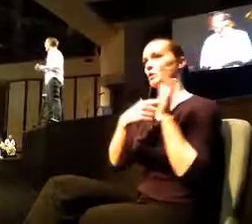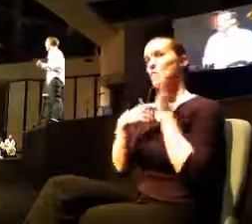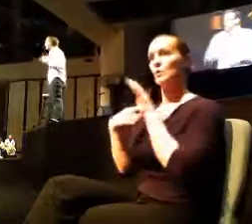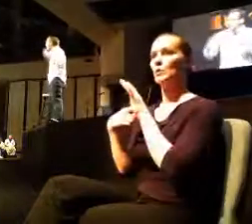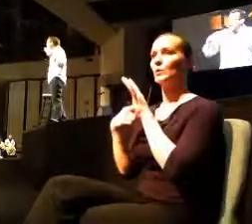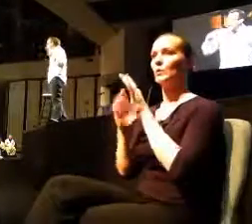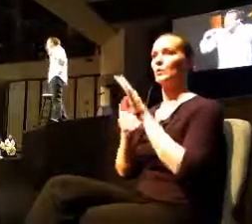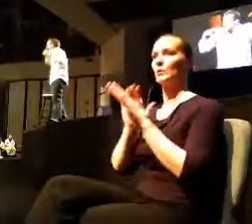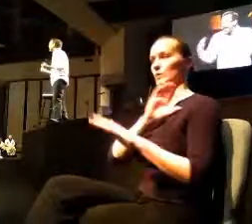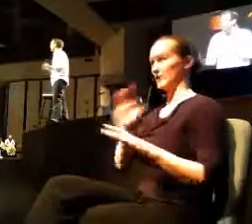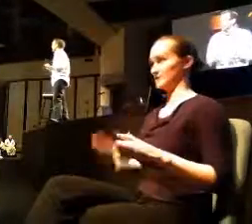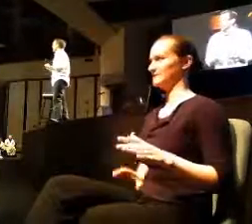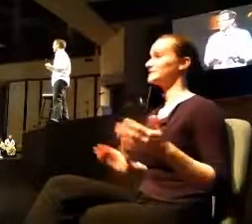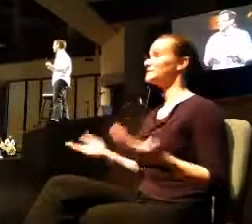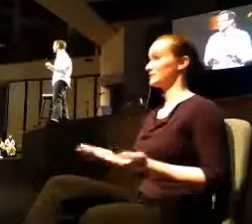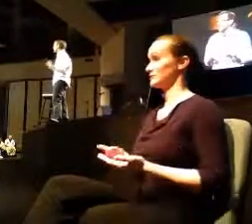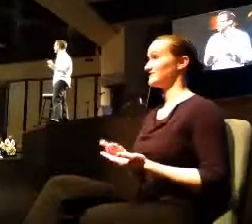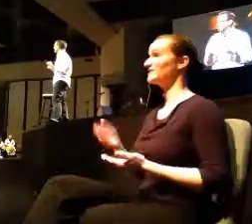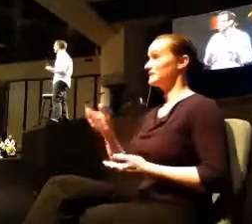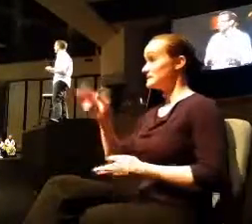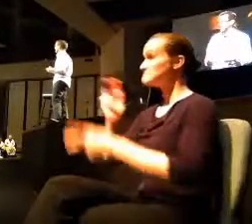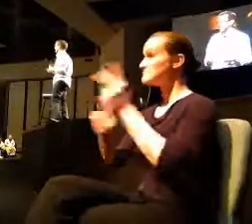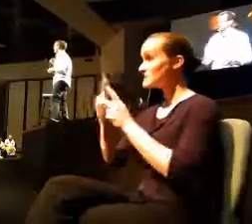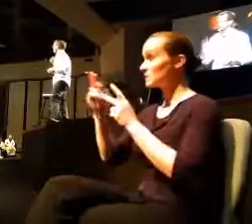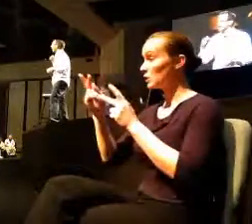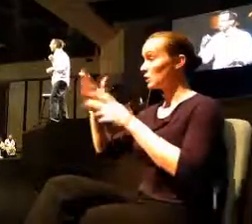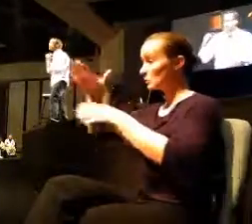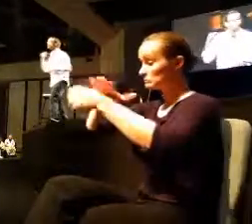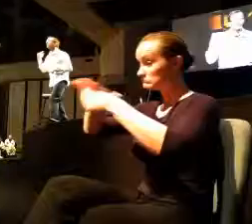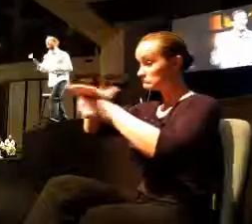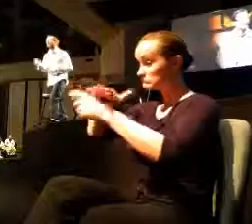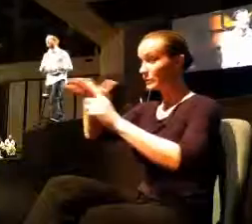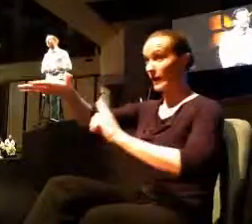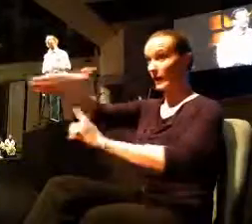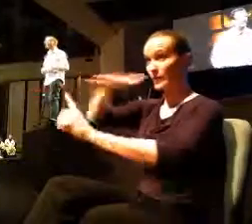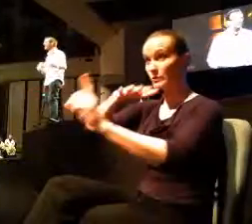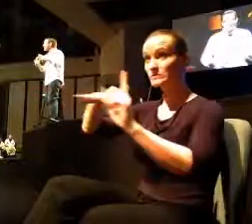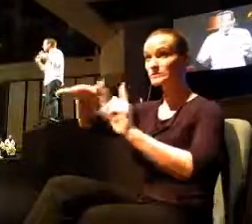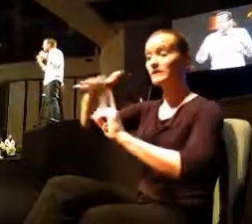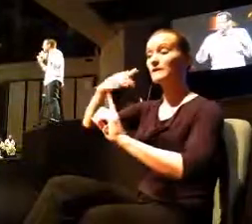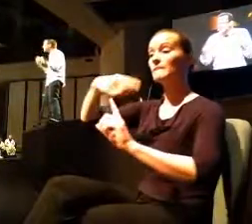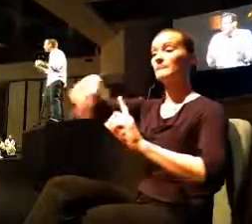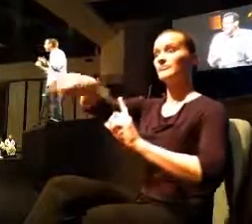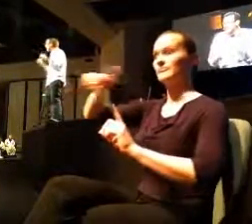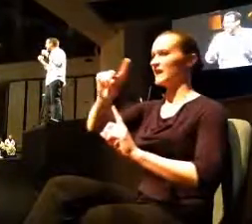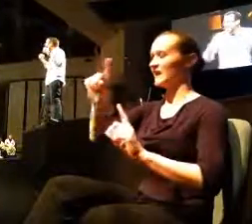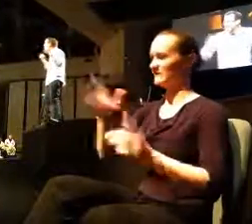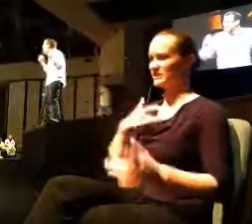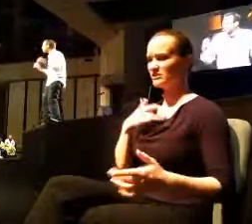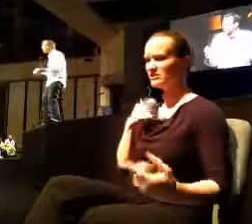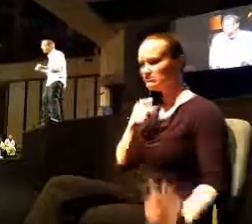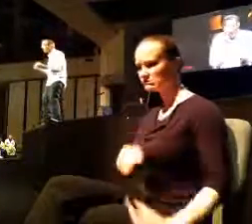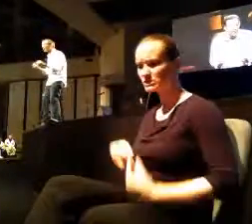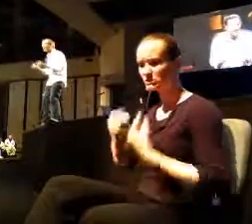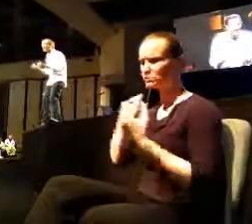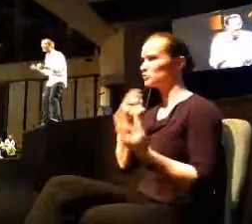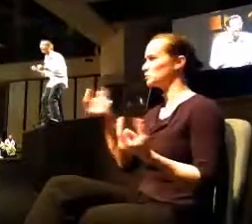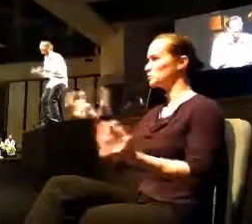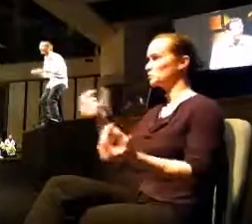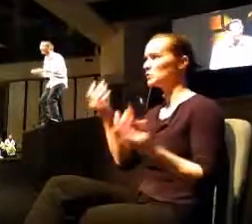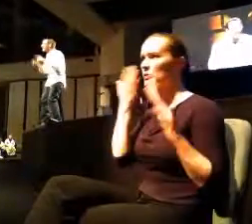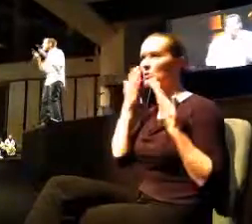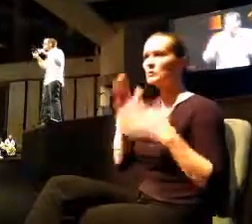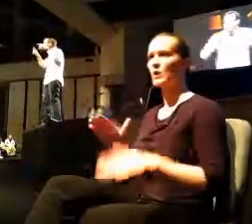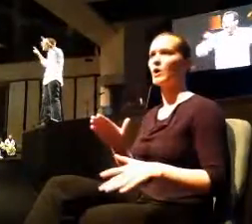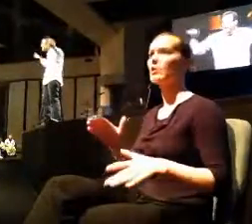people are battling this sense of emptiness, that no matter how much more I accomplish, there's something that my soul is crying